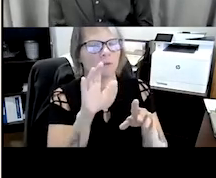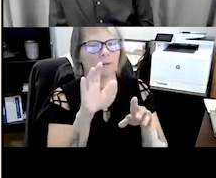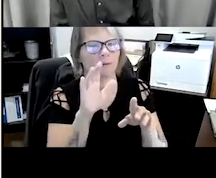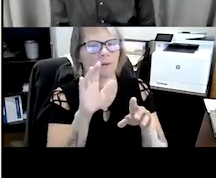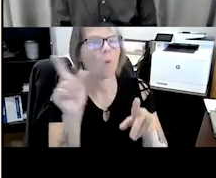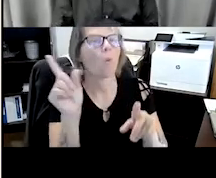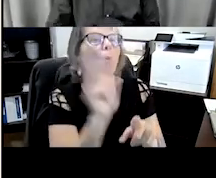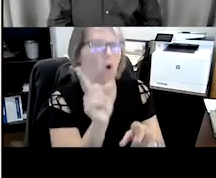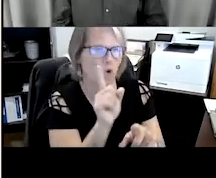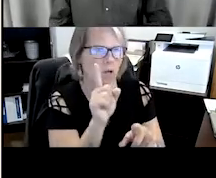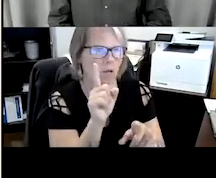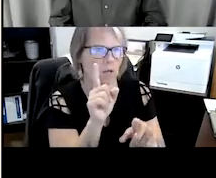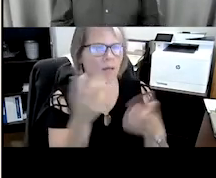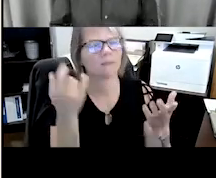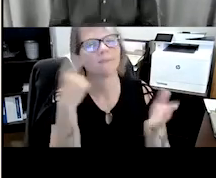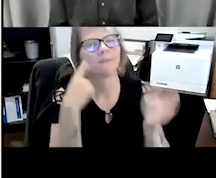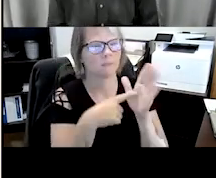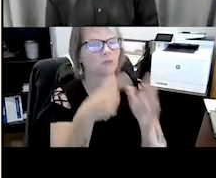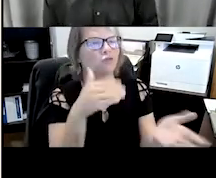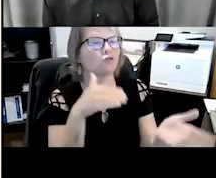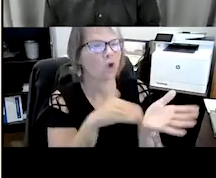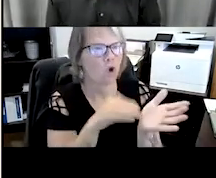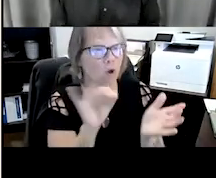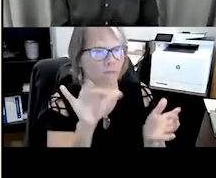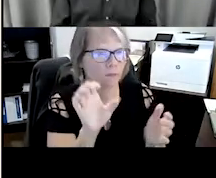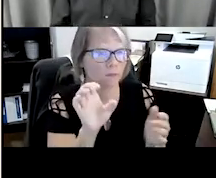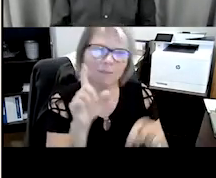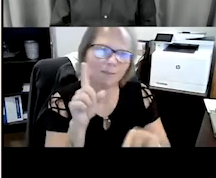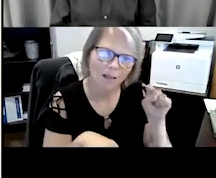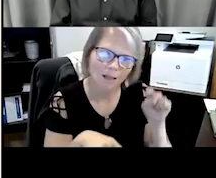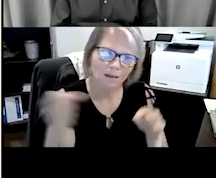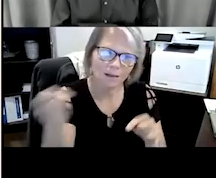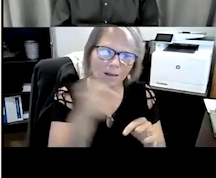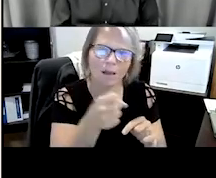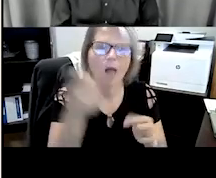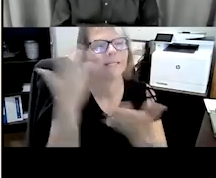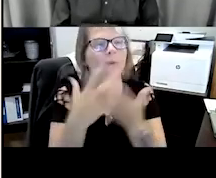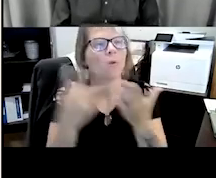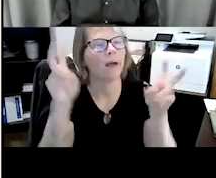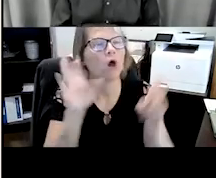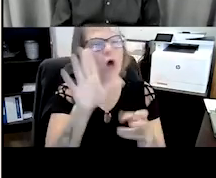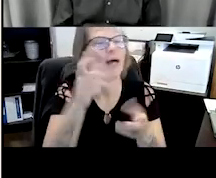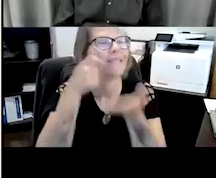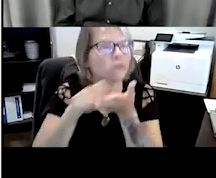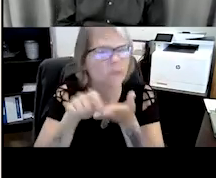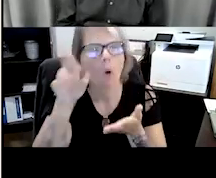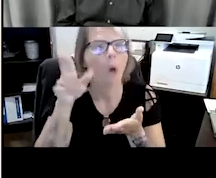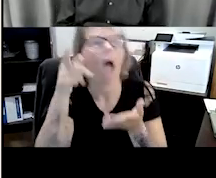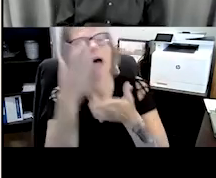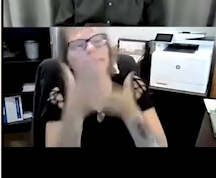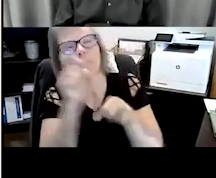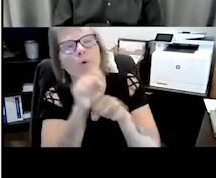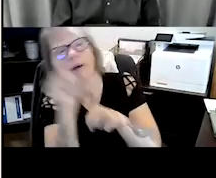well. And depending on where you are and what's going on, for example, at a doctor's office, you can't just bring